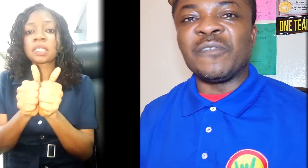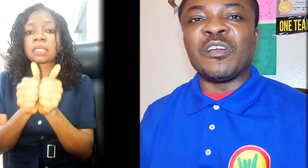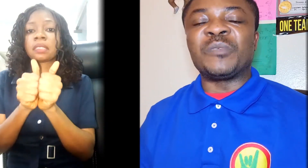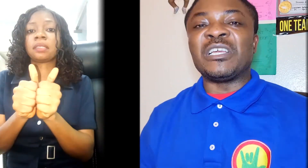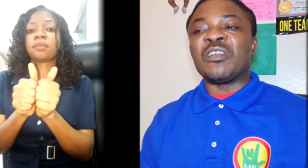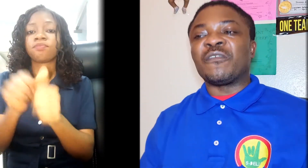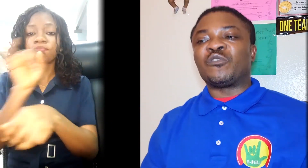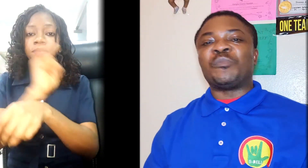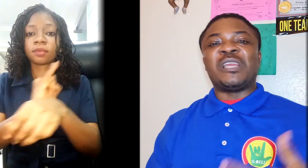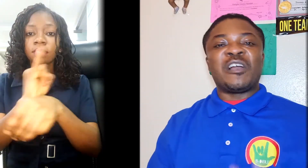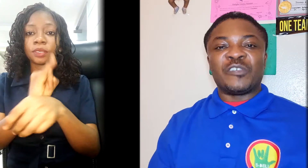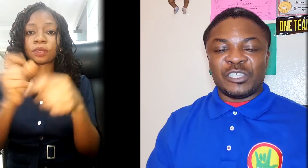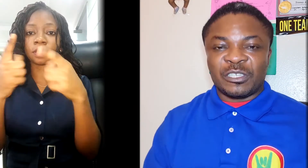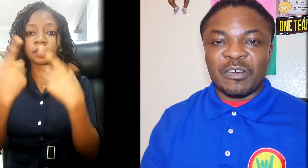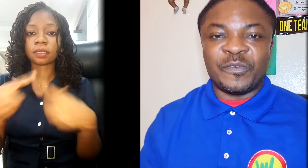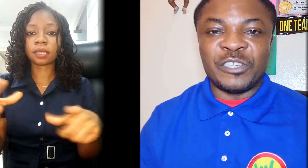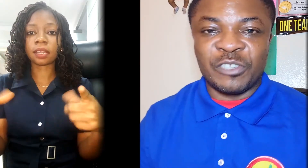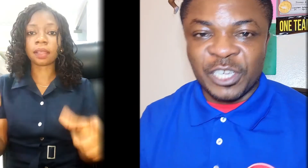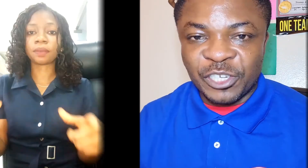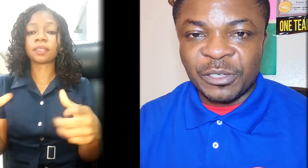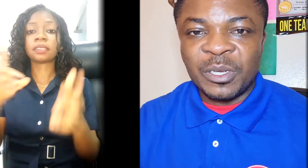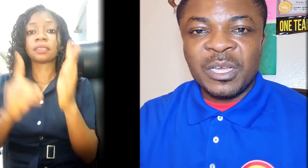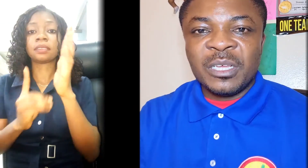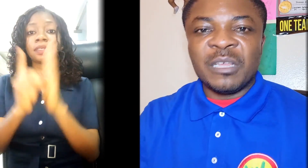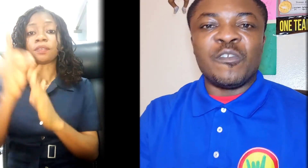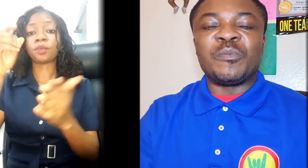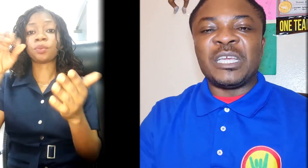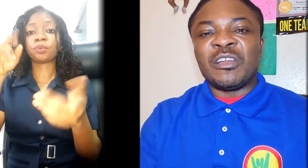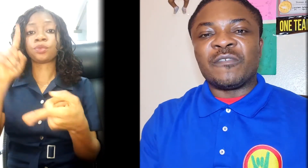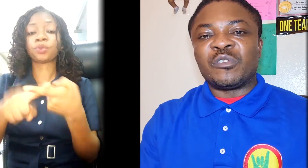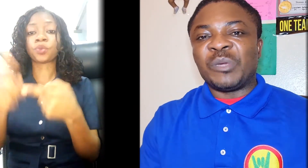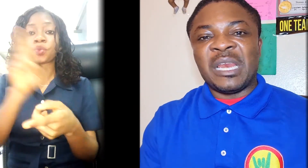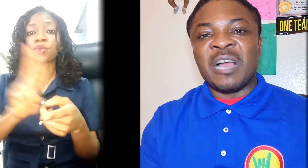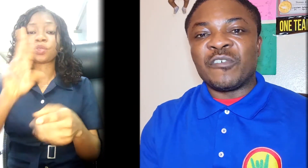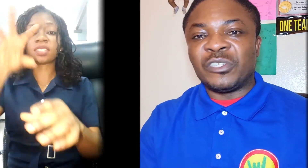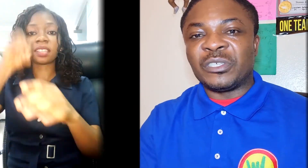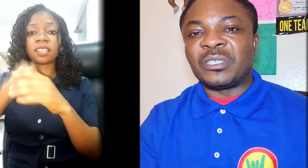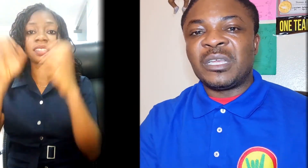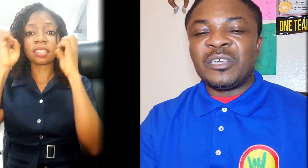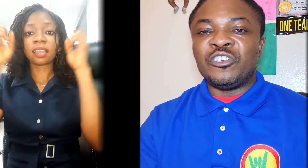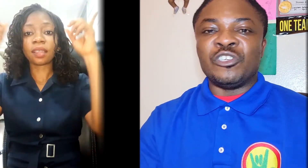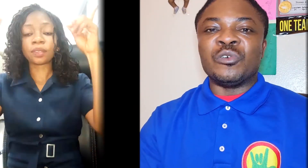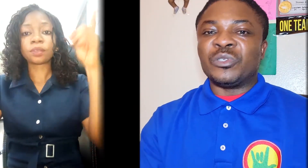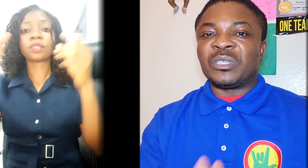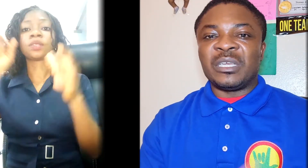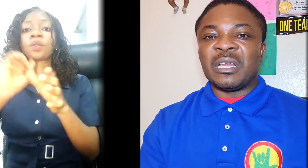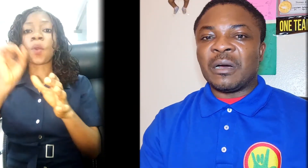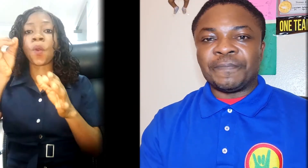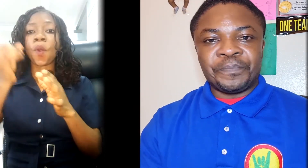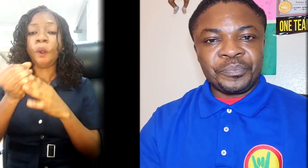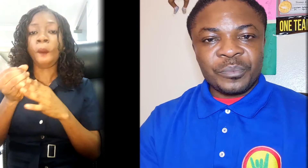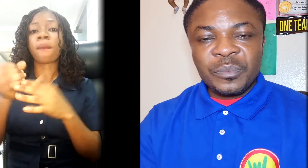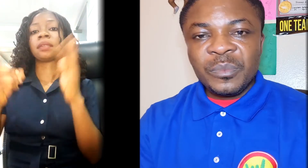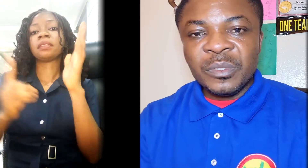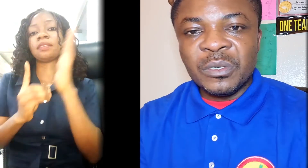languages developed enough to be languages of education, developed enough to be languages used in